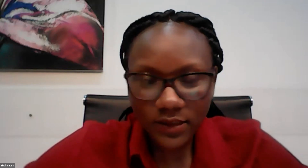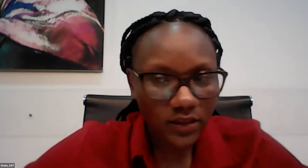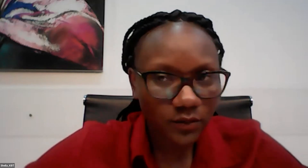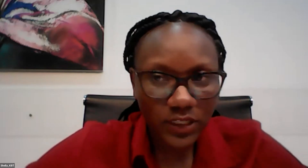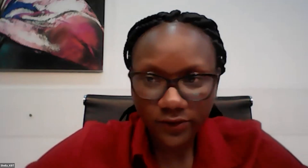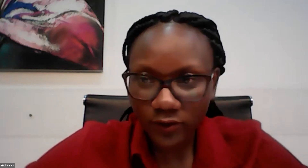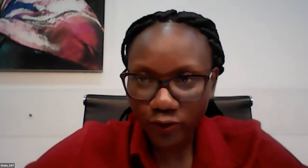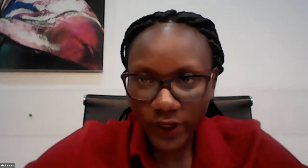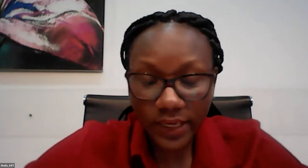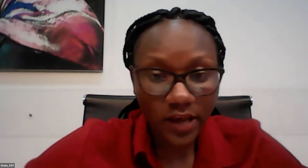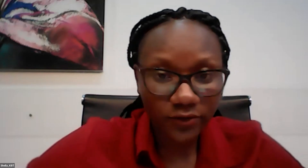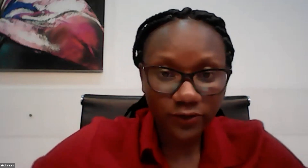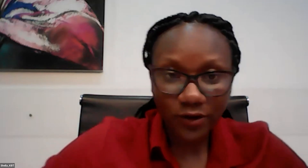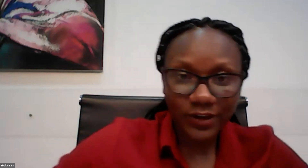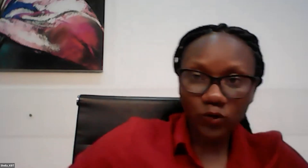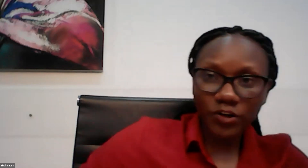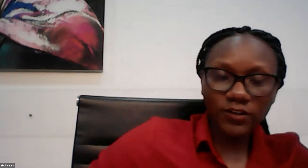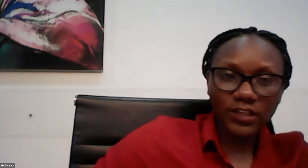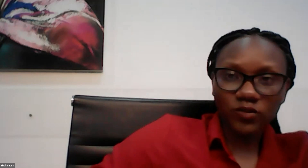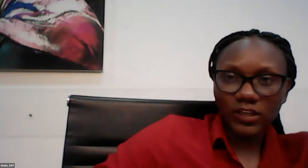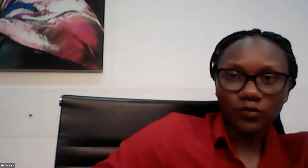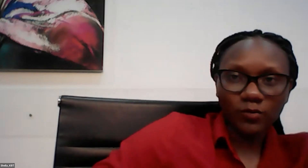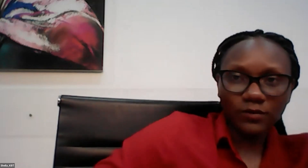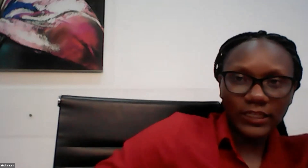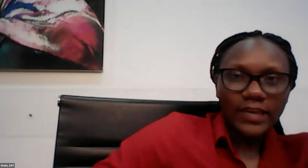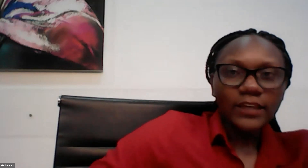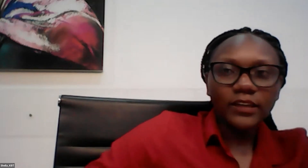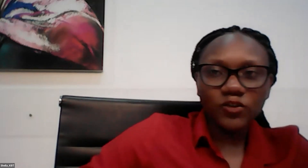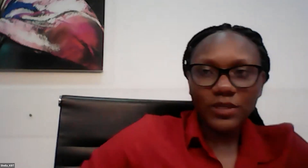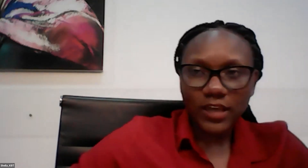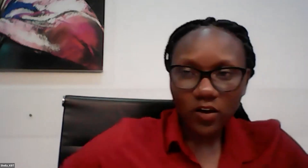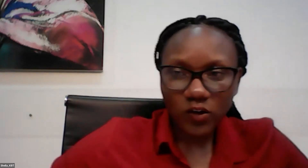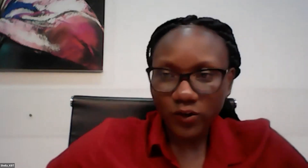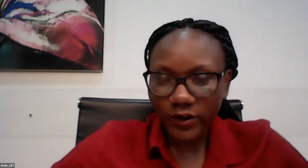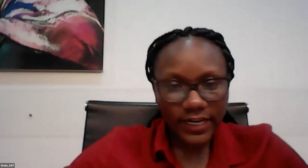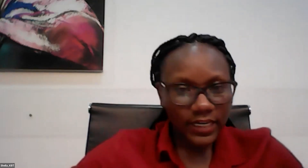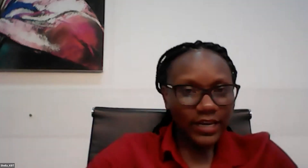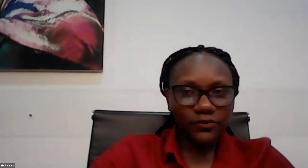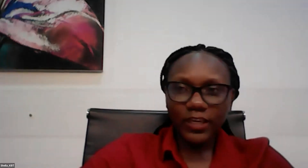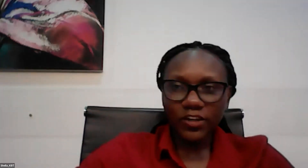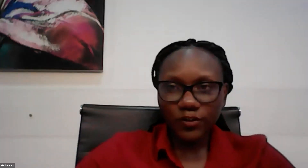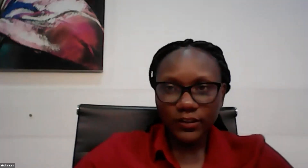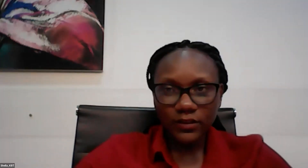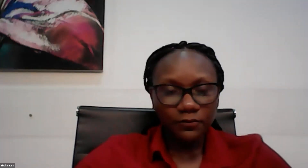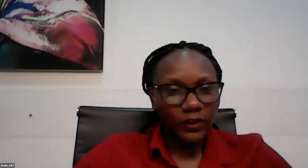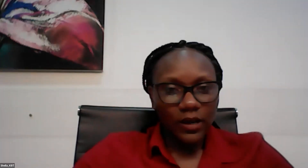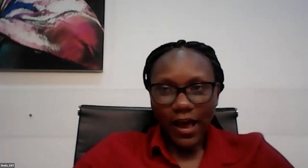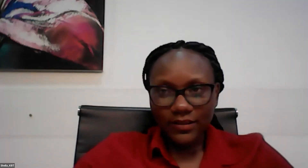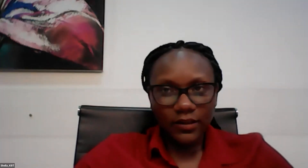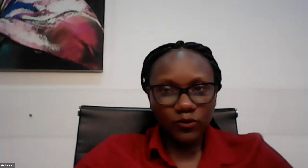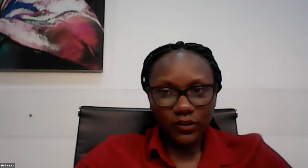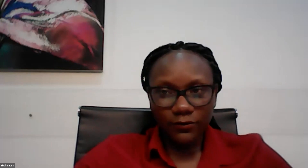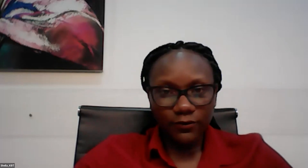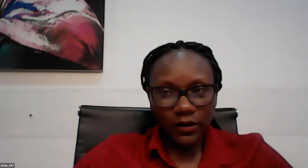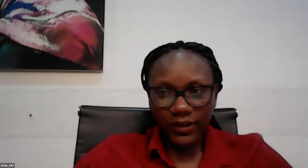webinar chat. Yes, please feel free if you have any questions that you think probably need to be tackled or any clarifications,